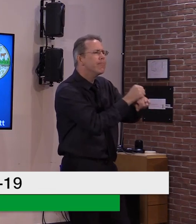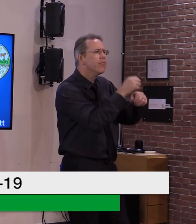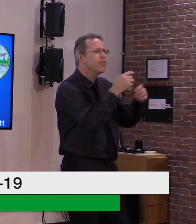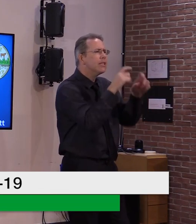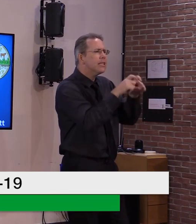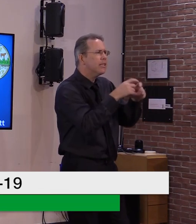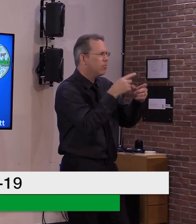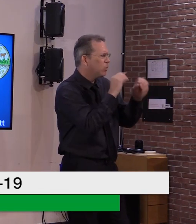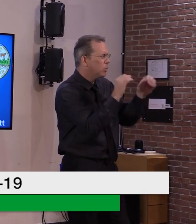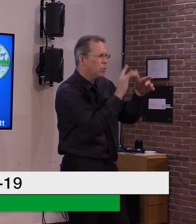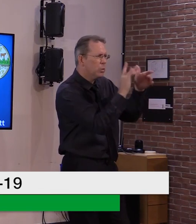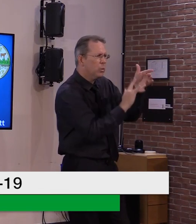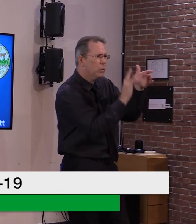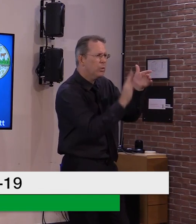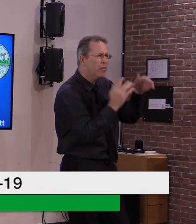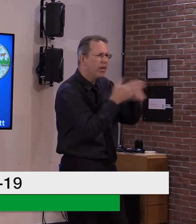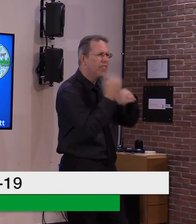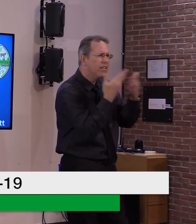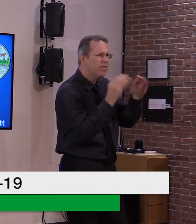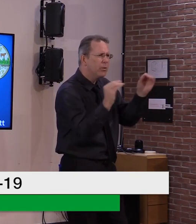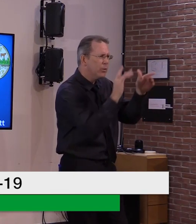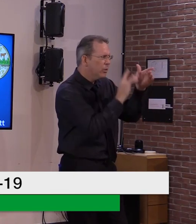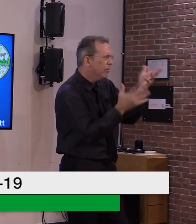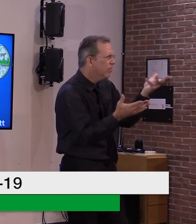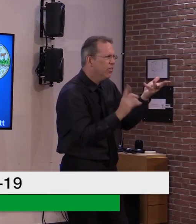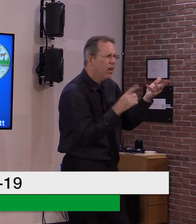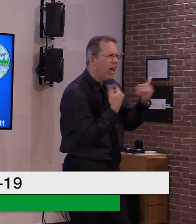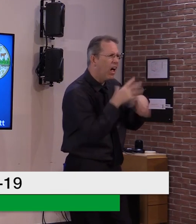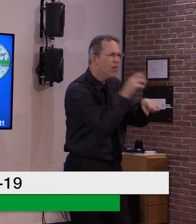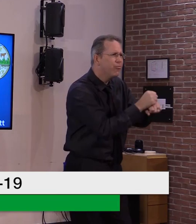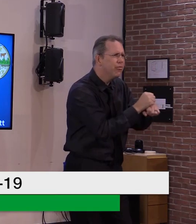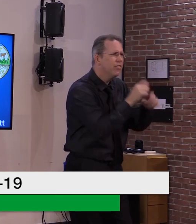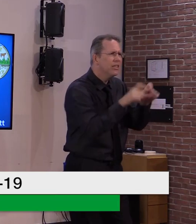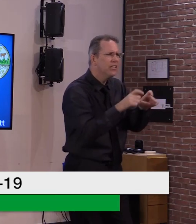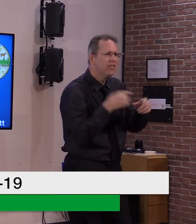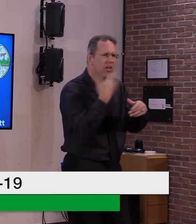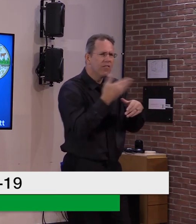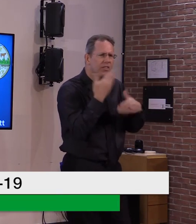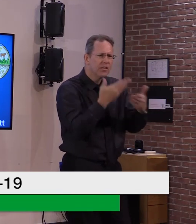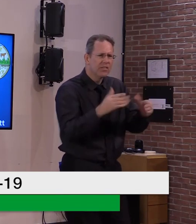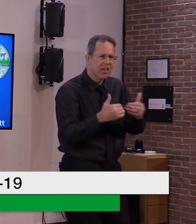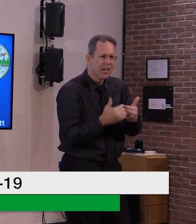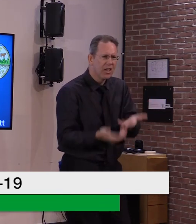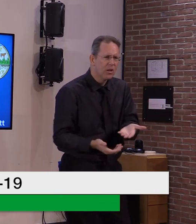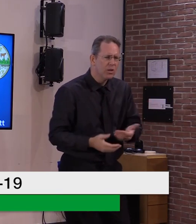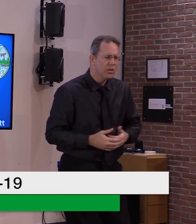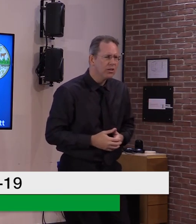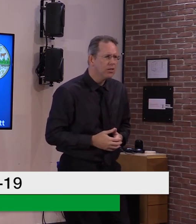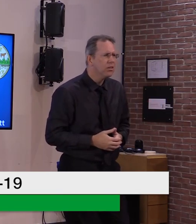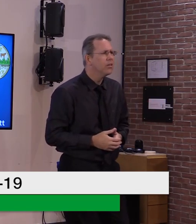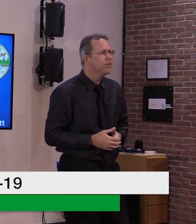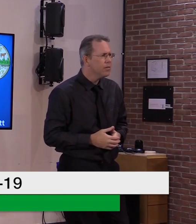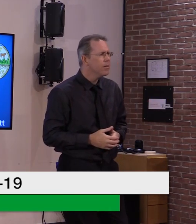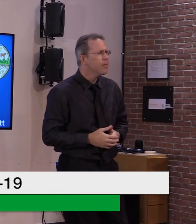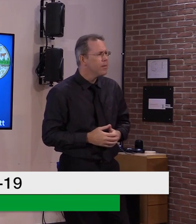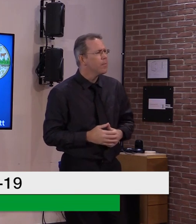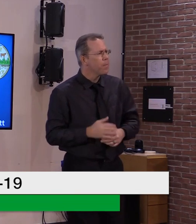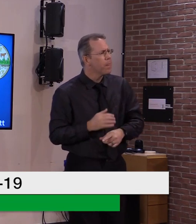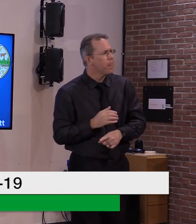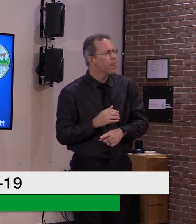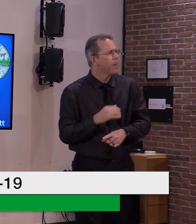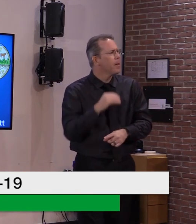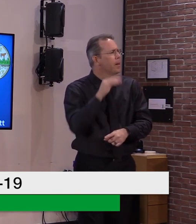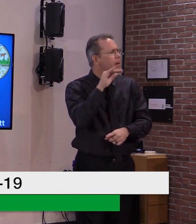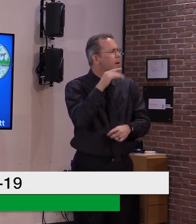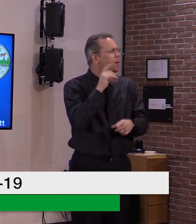just want to make sure that people understand what we're talking about with testing we have the new testing that's coming